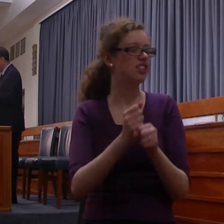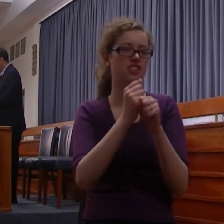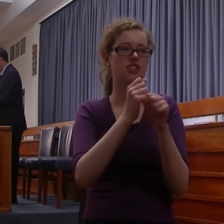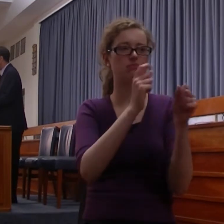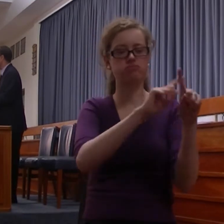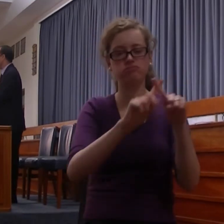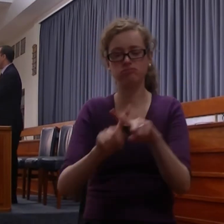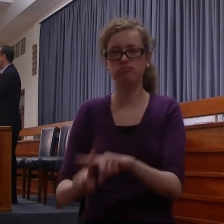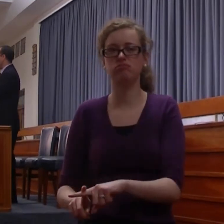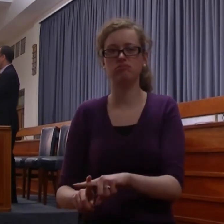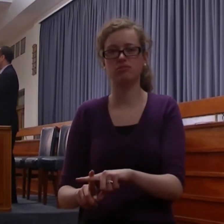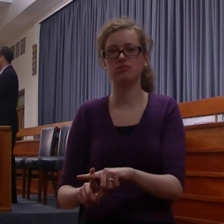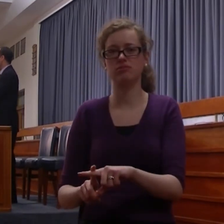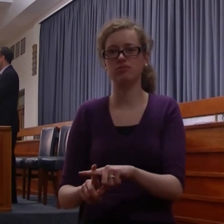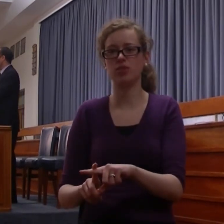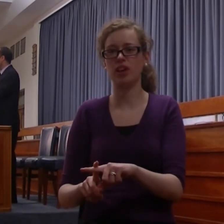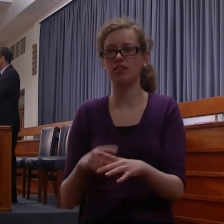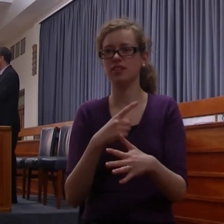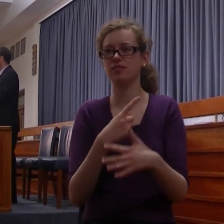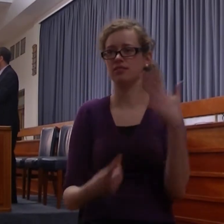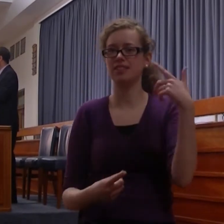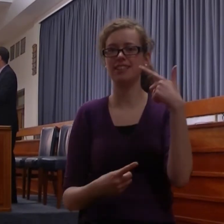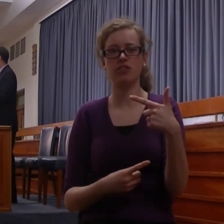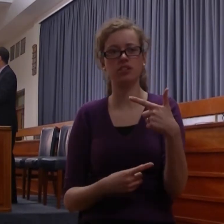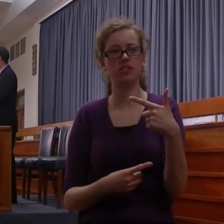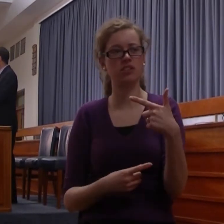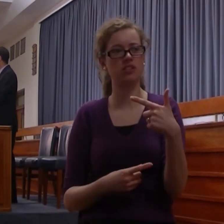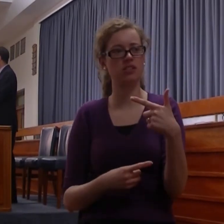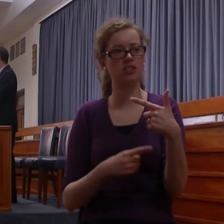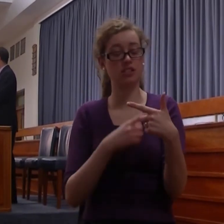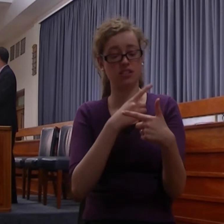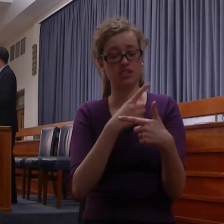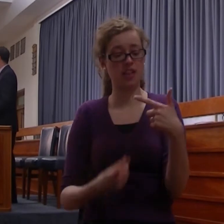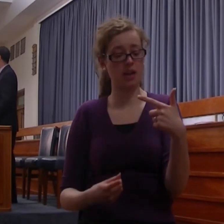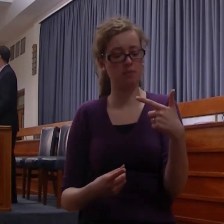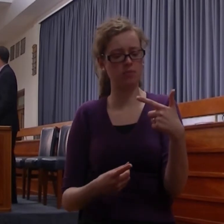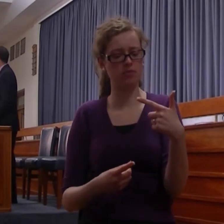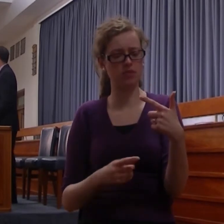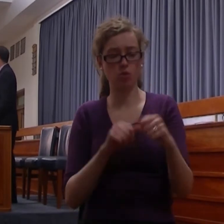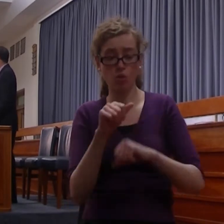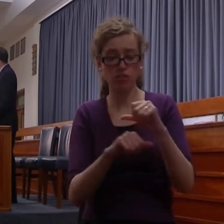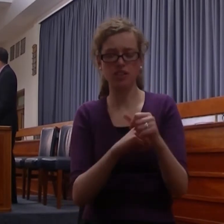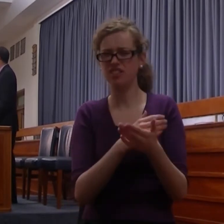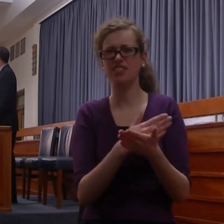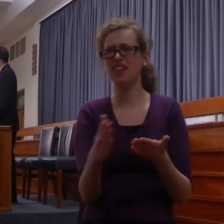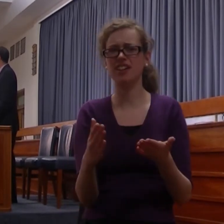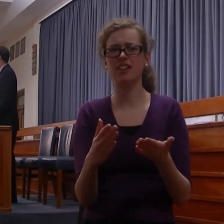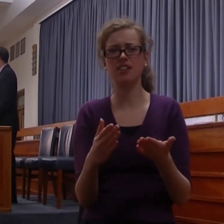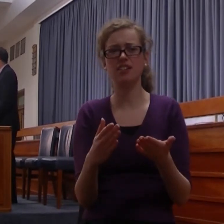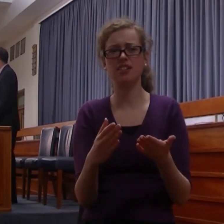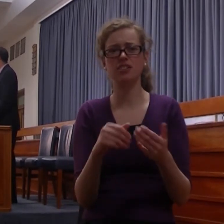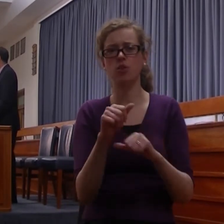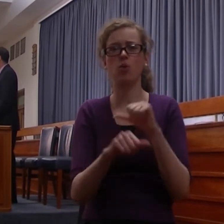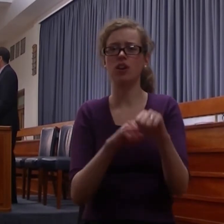the reading, Ephesus, the first one, Smyrna, Pergamos, Thyatira, Sardis, Philadelphia, and Laodicea. There